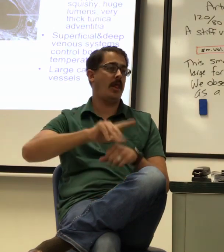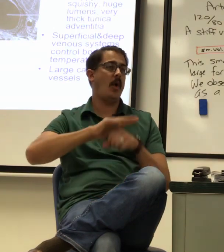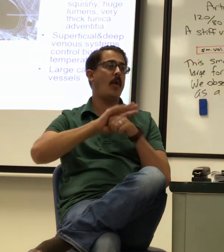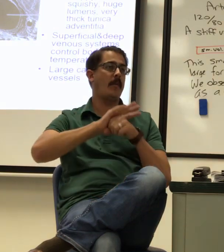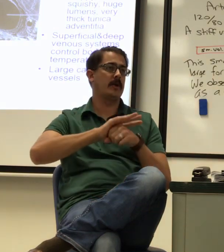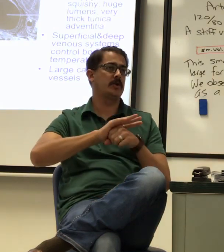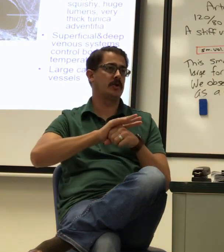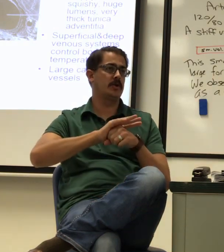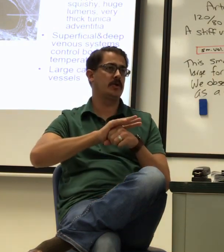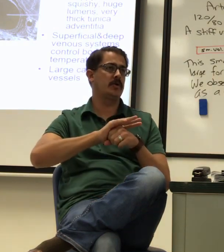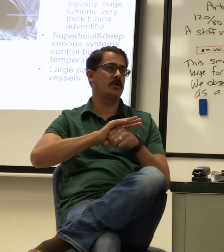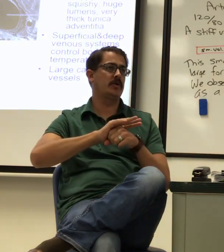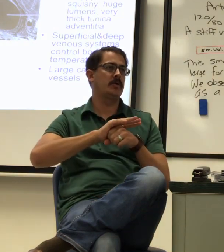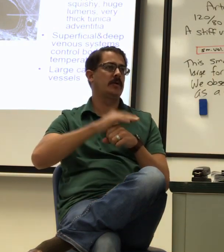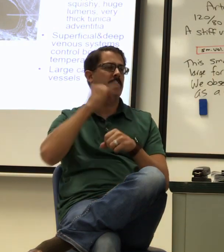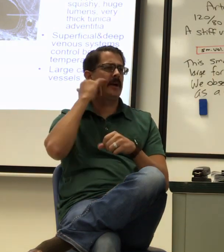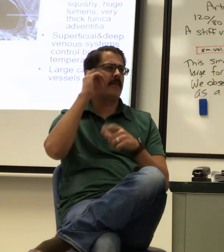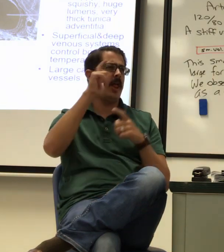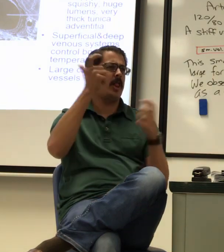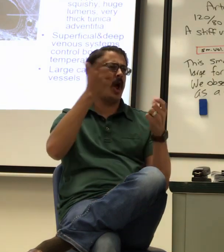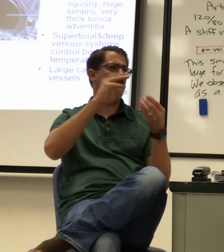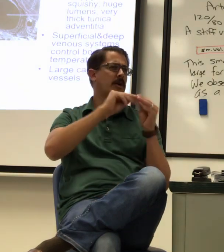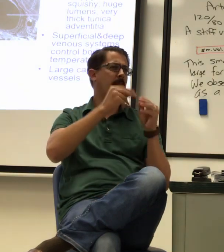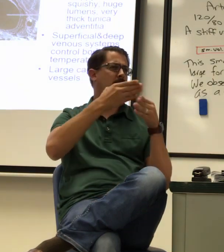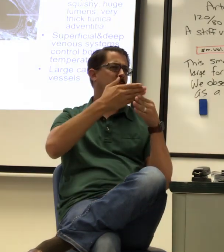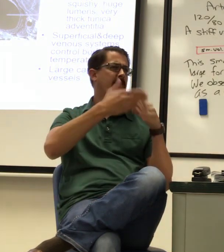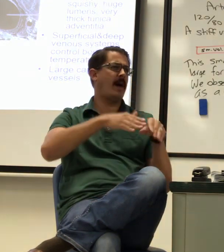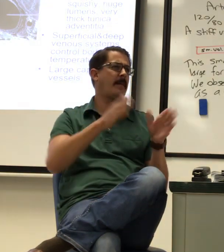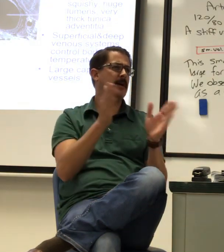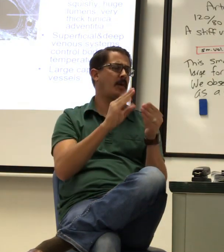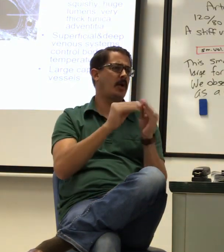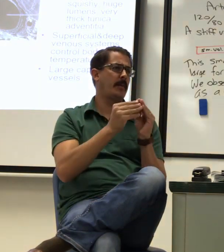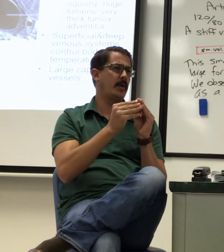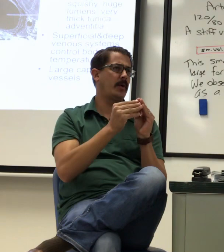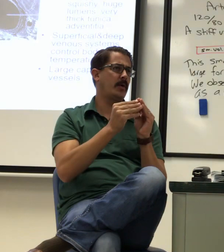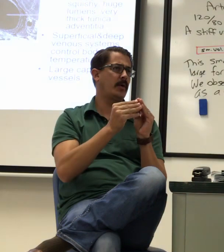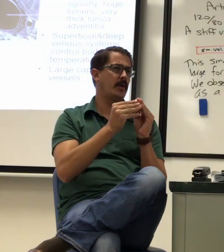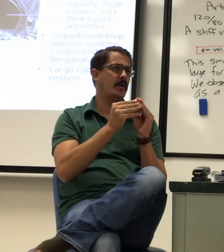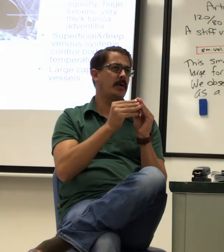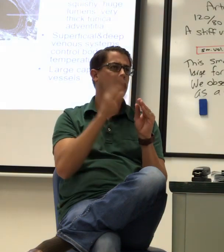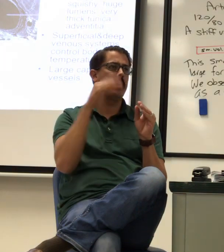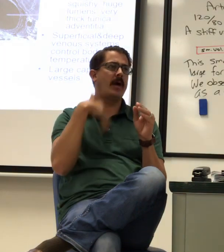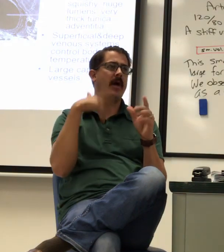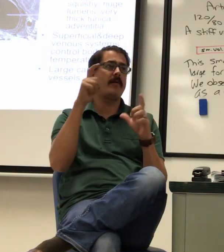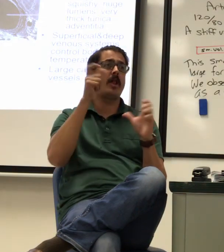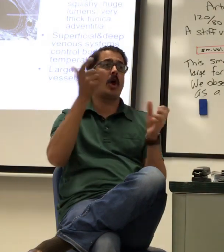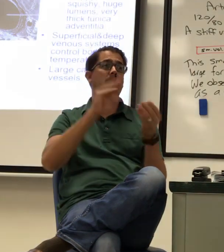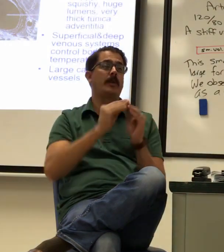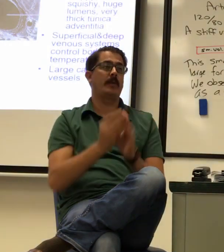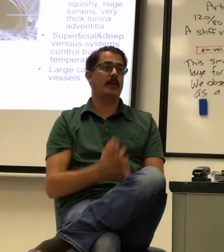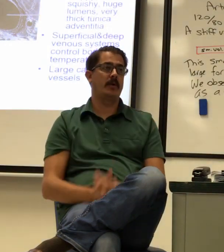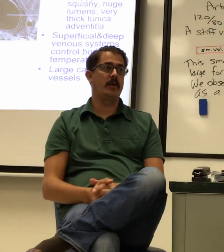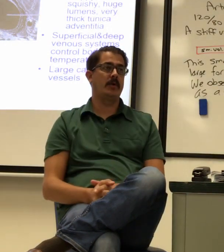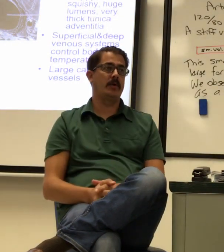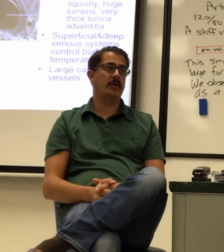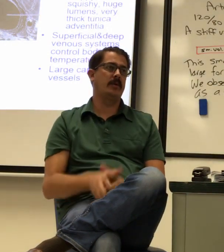Low pressures. What happens when you divide a large number by a small number? You get a large number, right? They